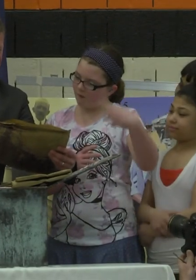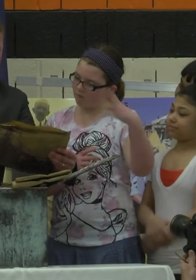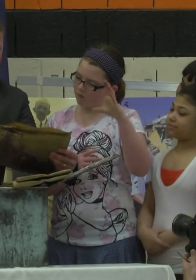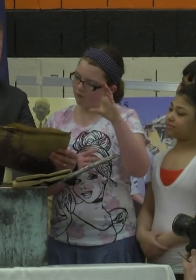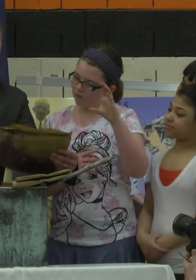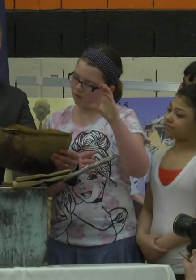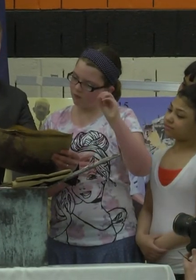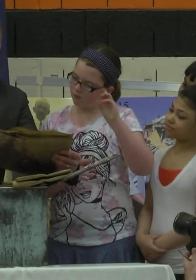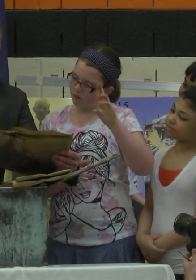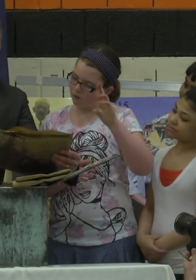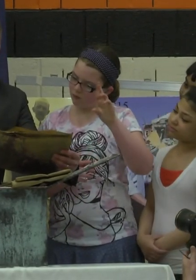The Hartford